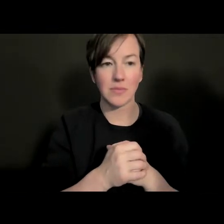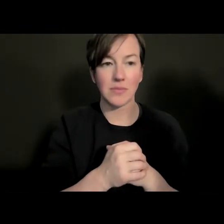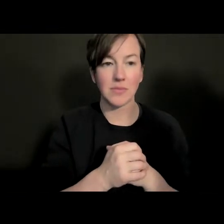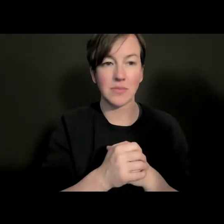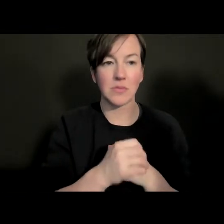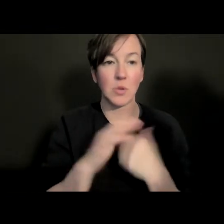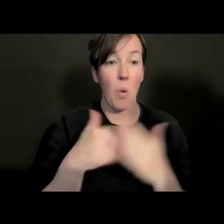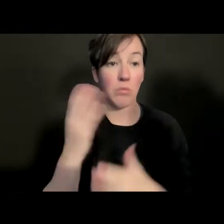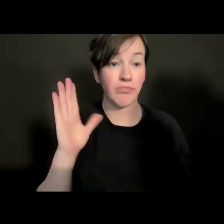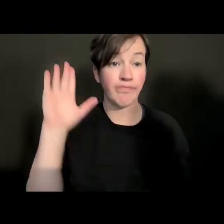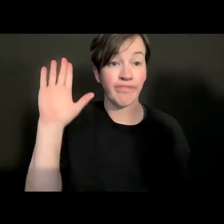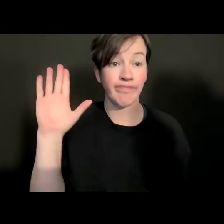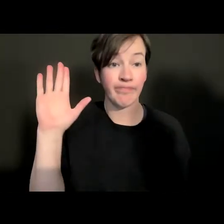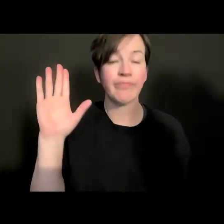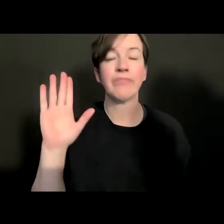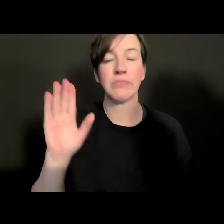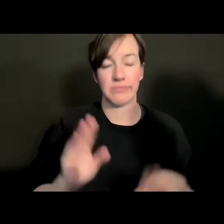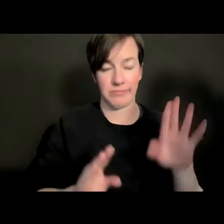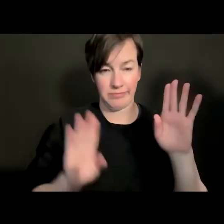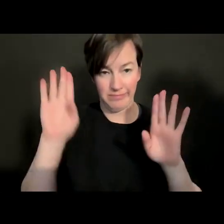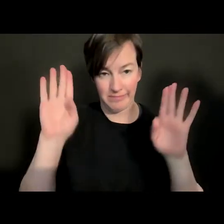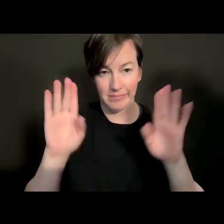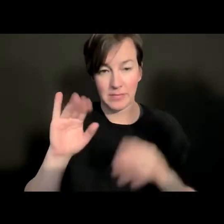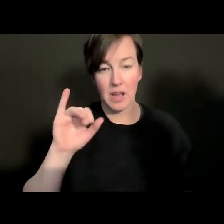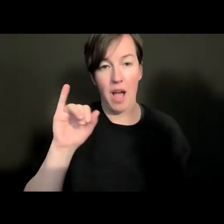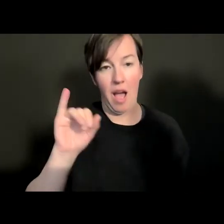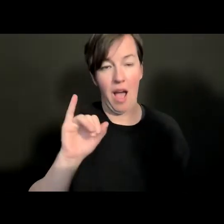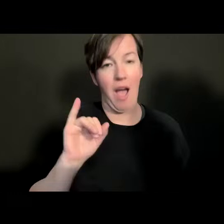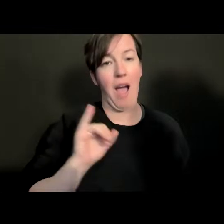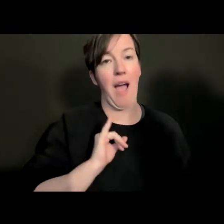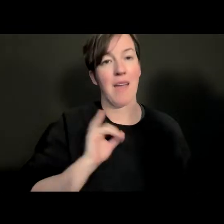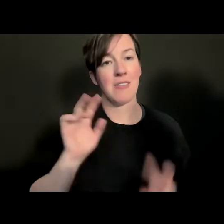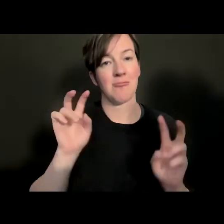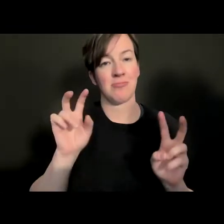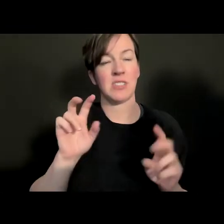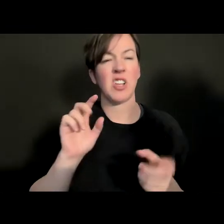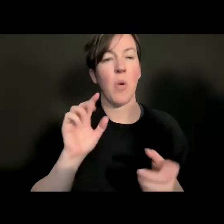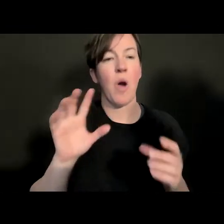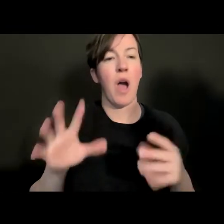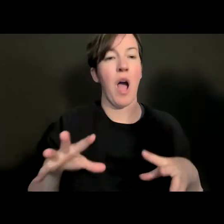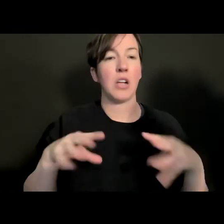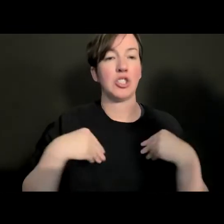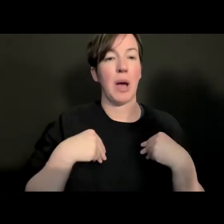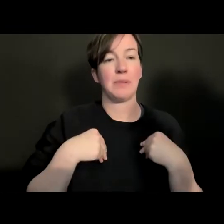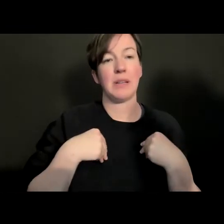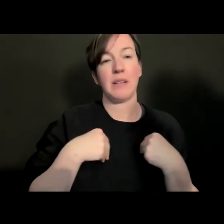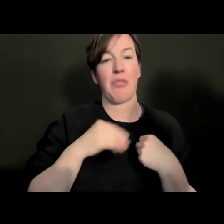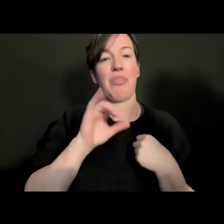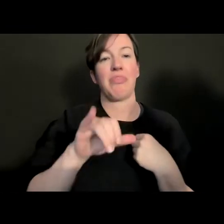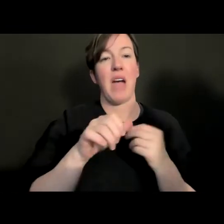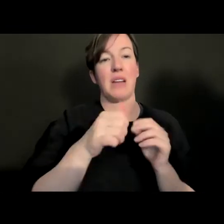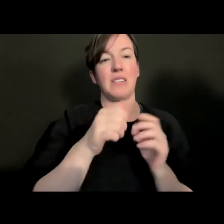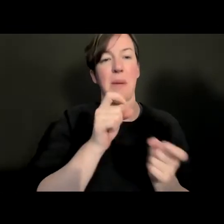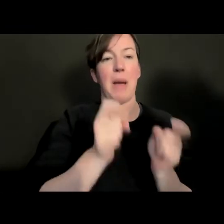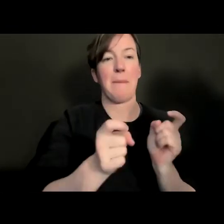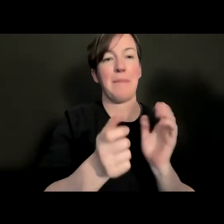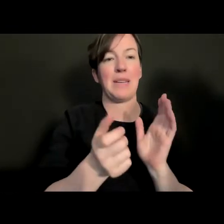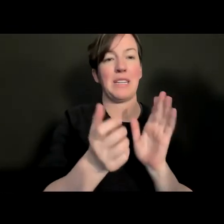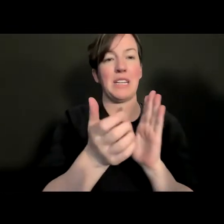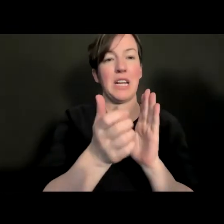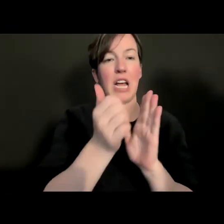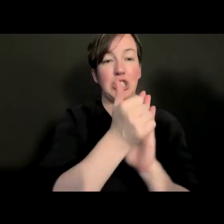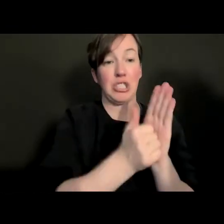All in favor? Aye. So we've adopted the amended agenda. Student board reps, how do you